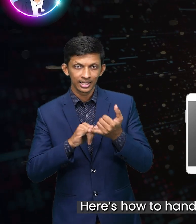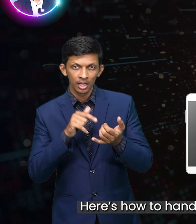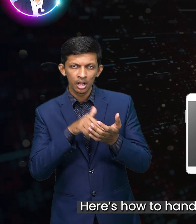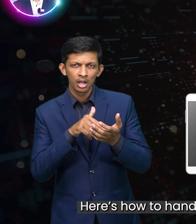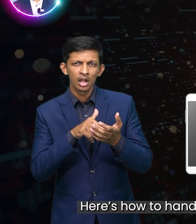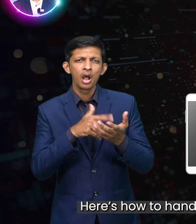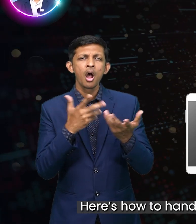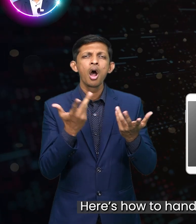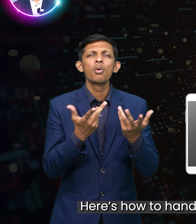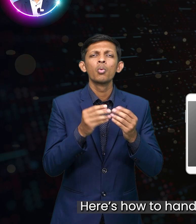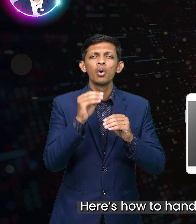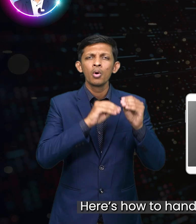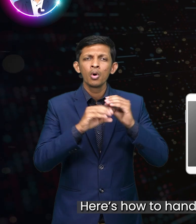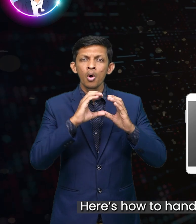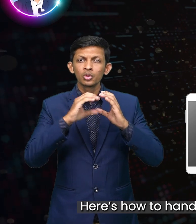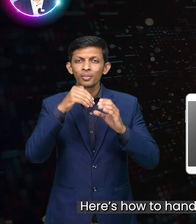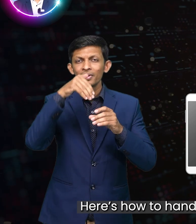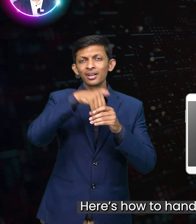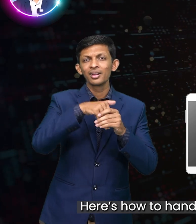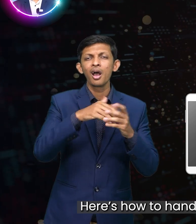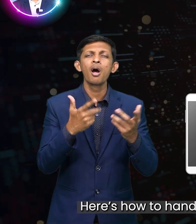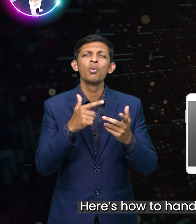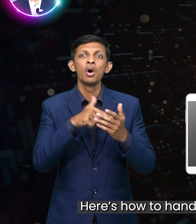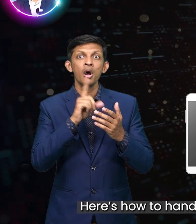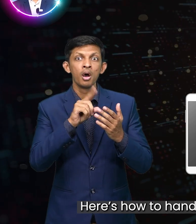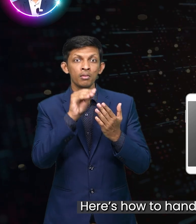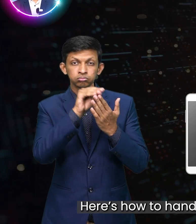Here's how to handle SMS communication effectively.